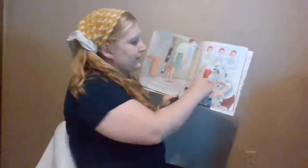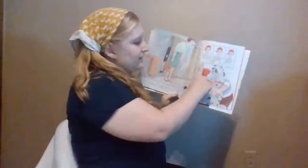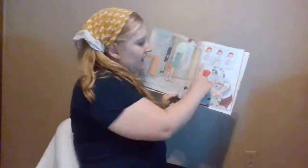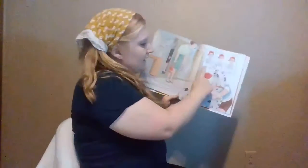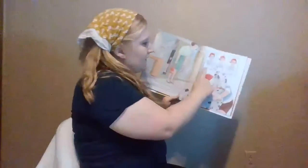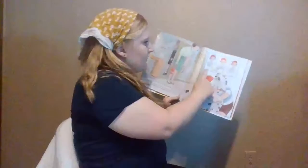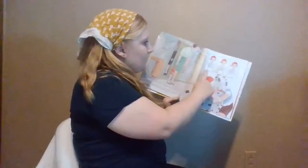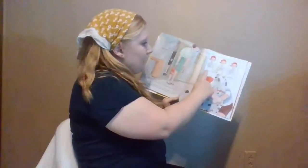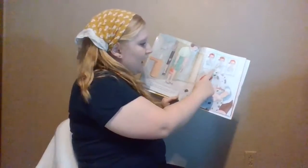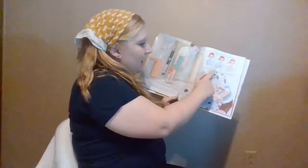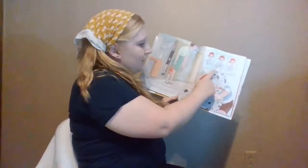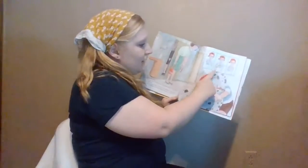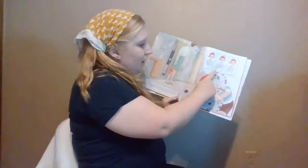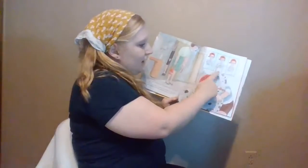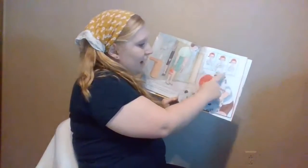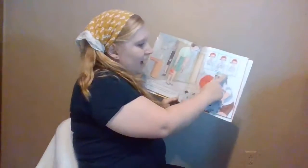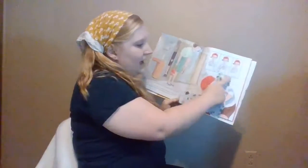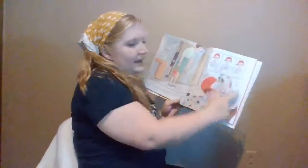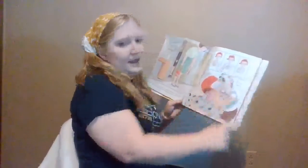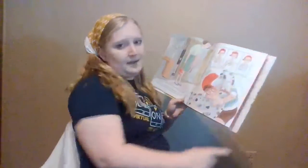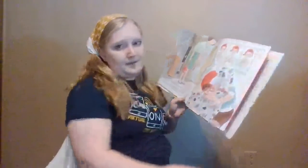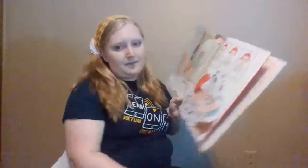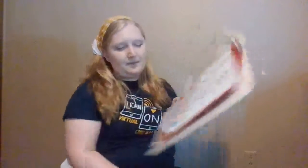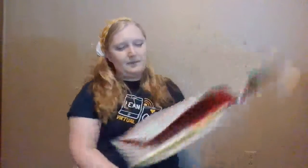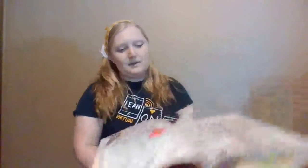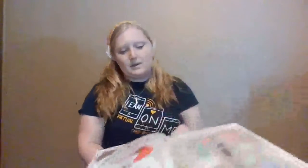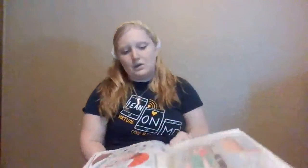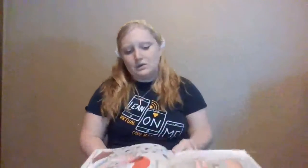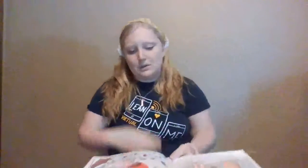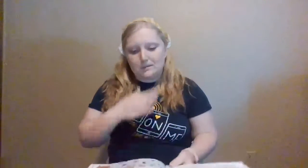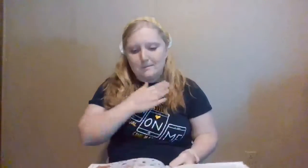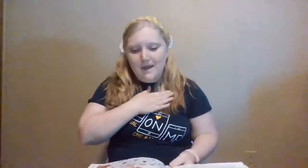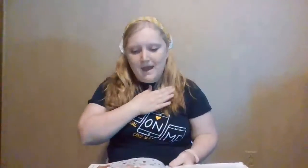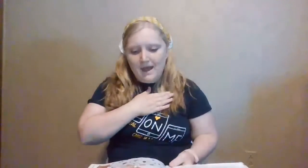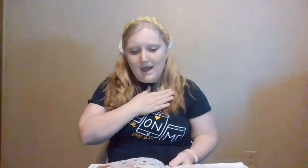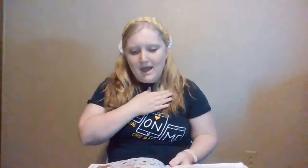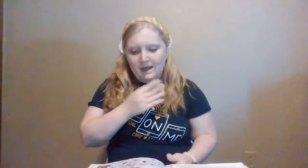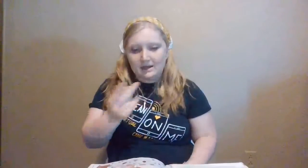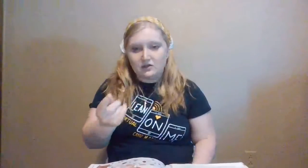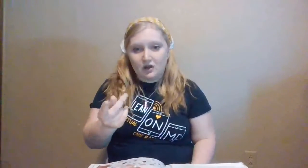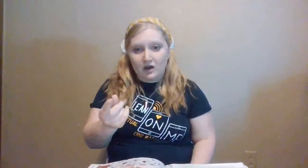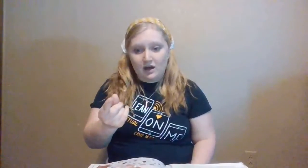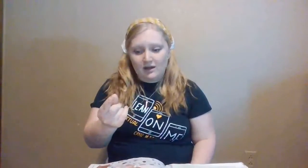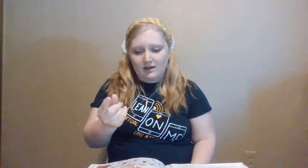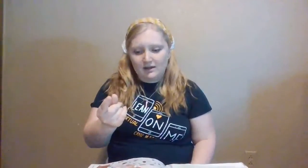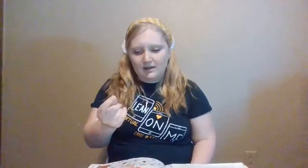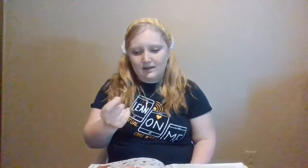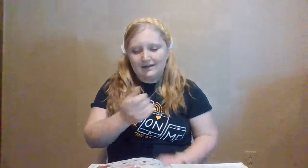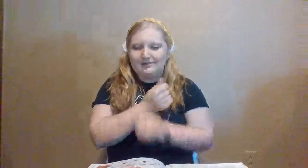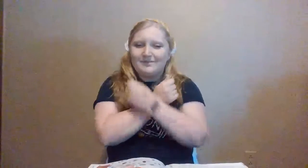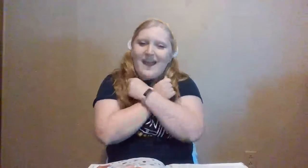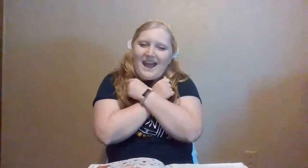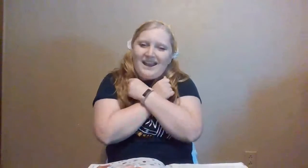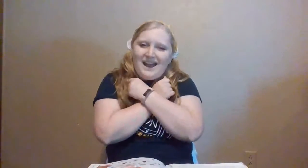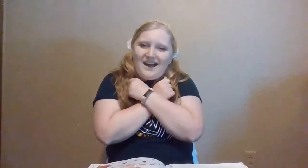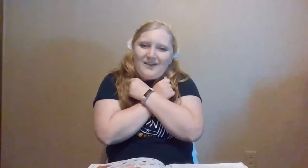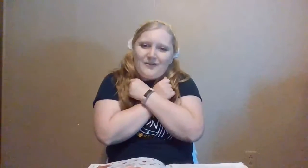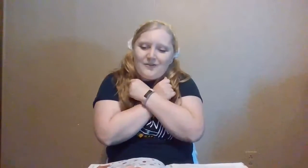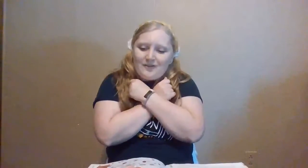Moses signs, my dog I love. So my dog I love.